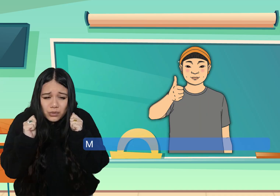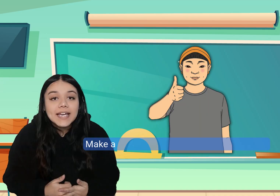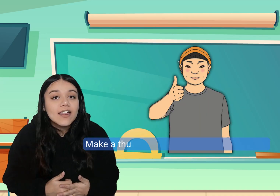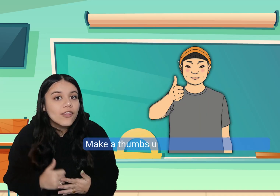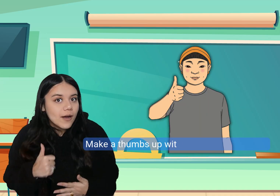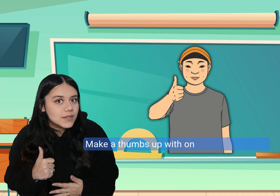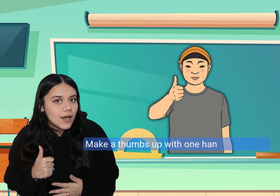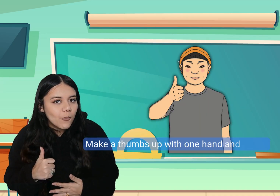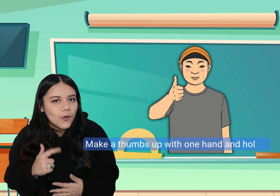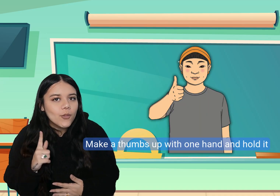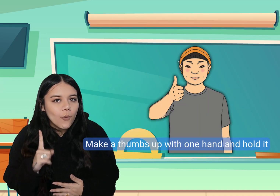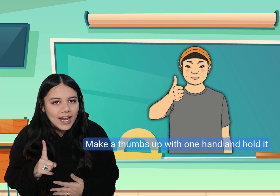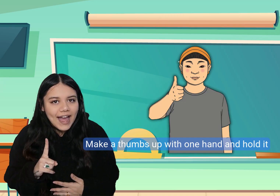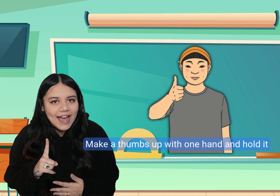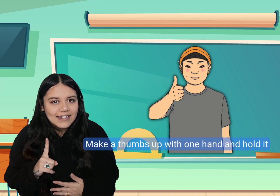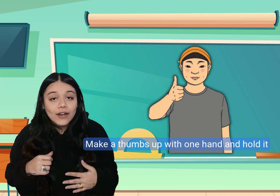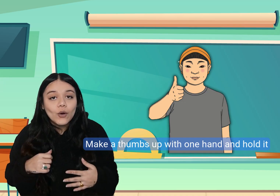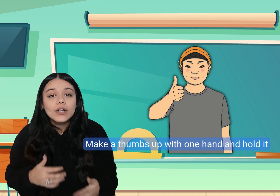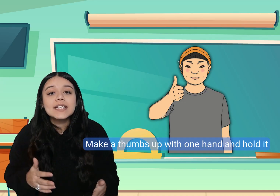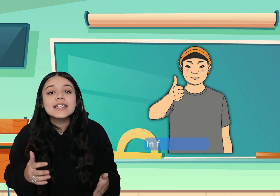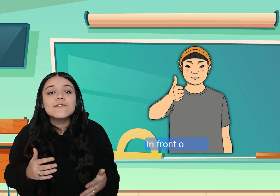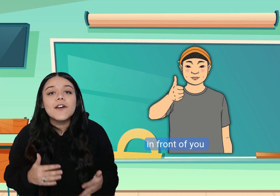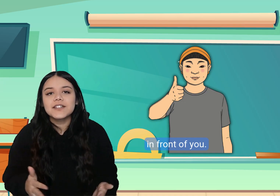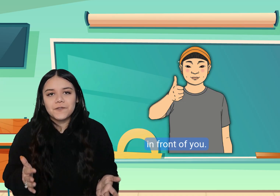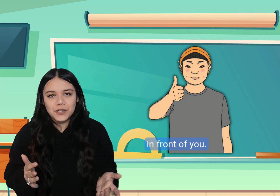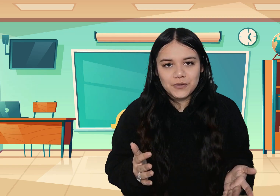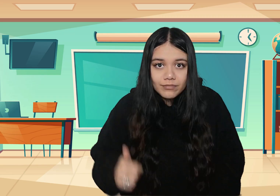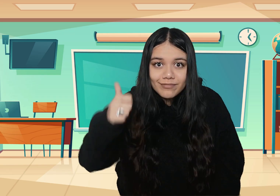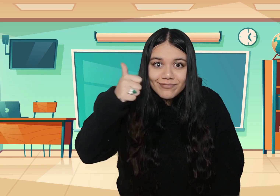Make a thumbs up with one hand and hold it in front of you.